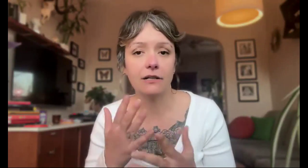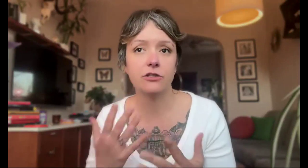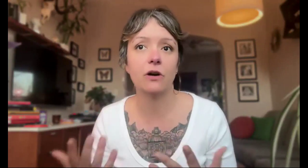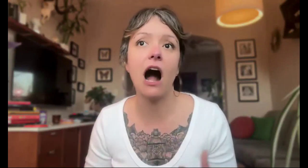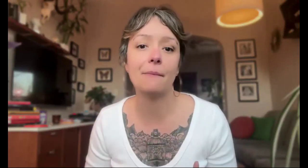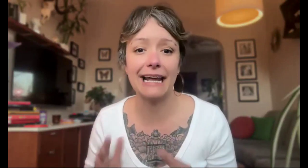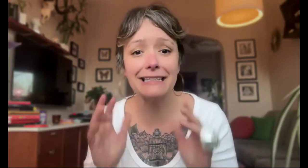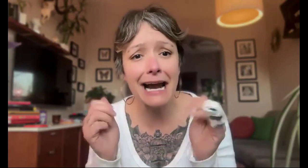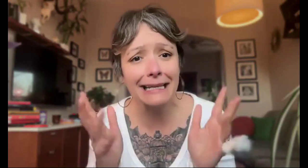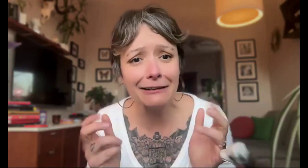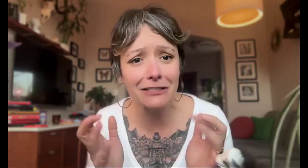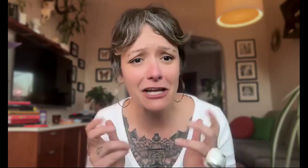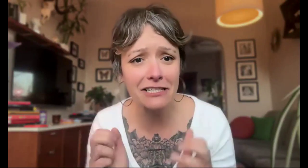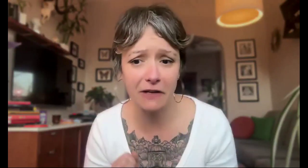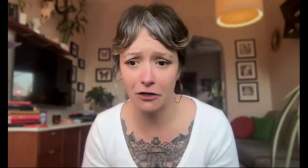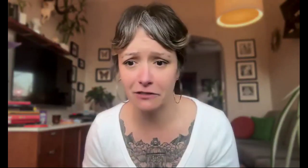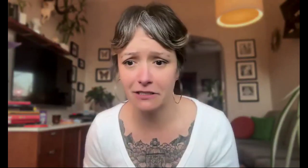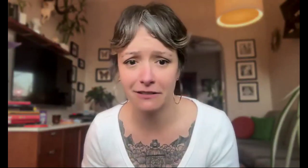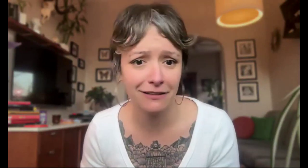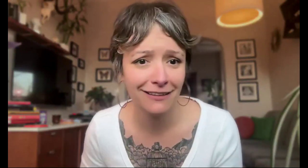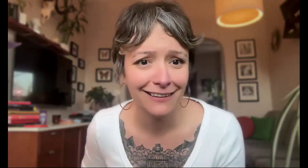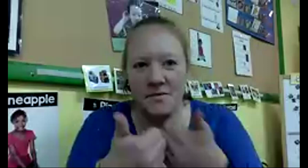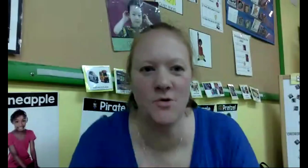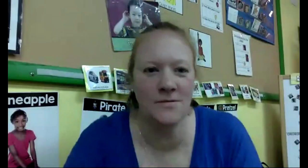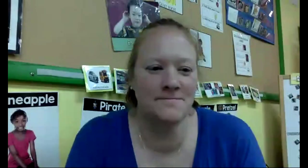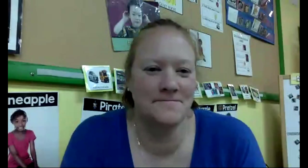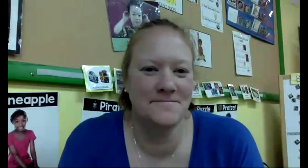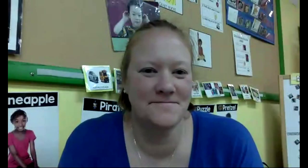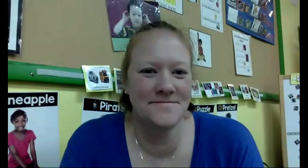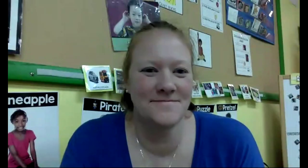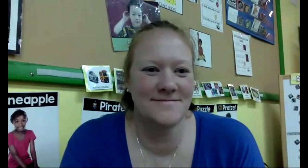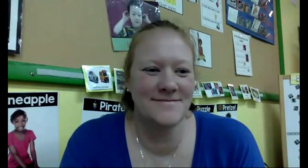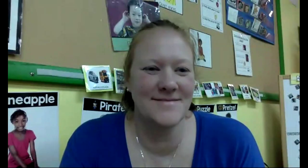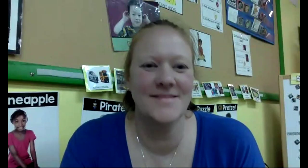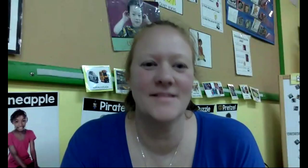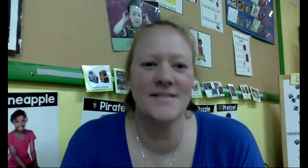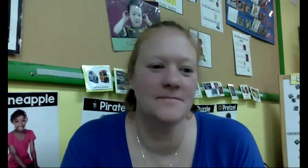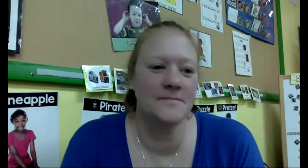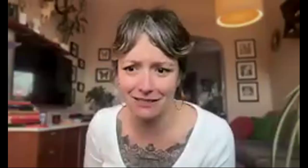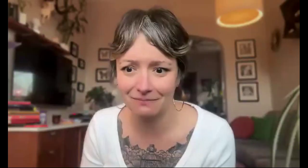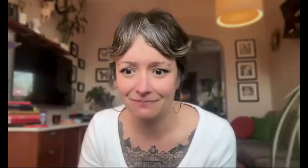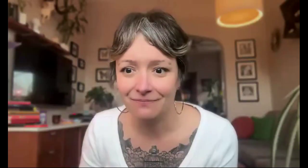Okay. to accommodate tiny little sausage fingers. Okay, cool. No, I'm so glad you use it. That's awesome. That's awesome, awesome.